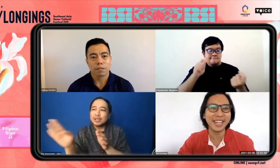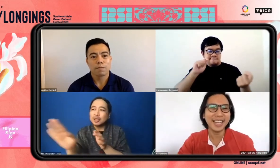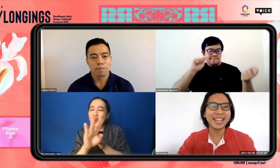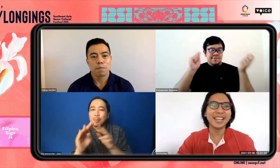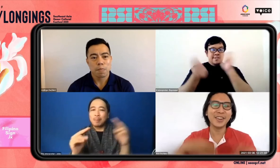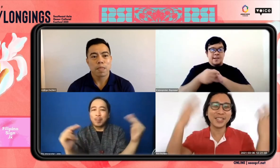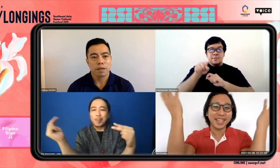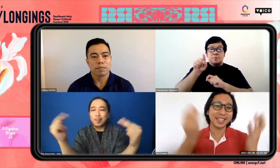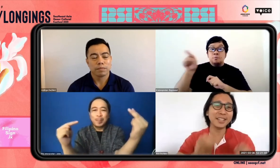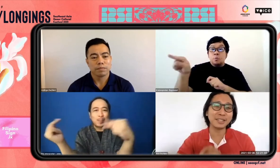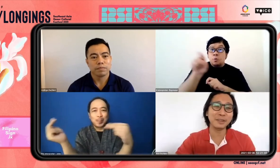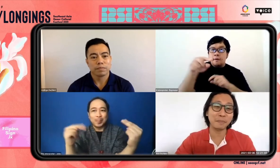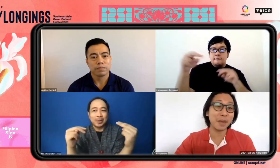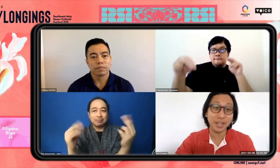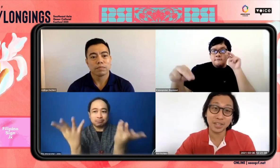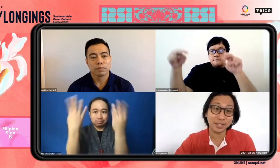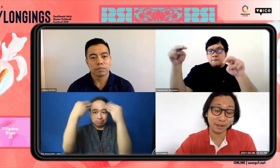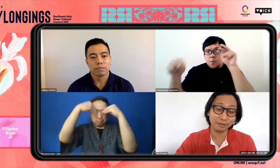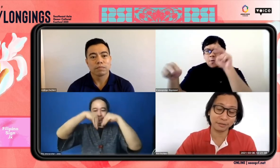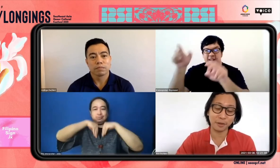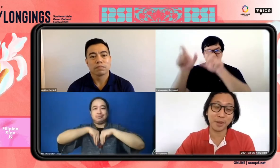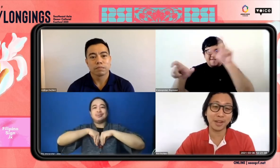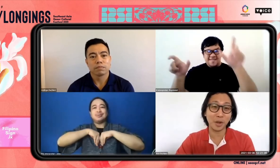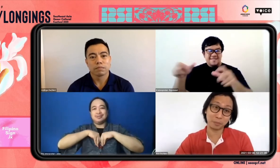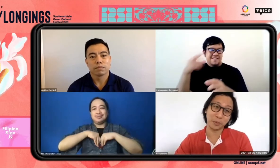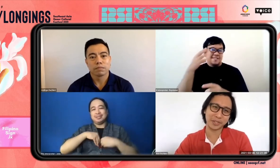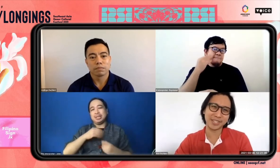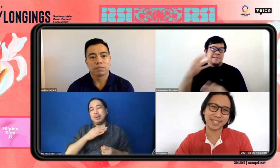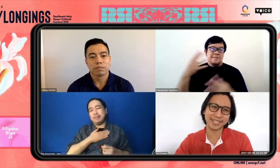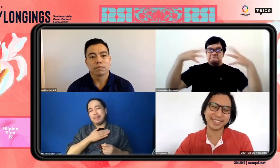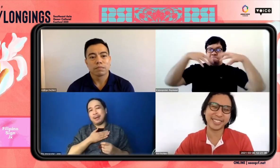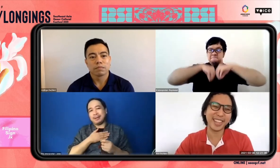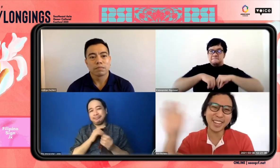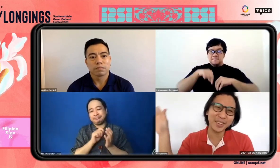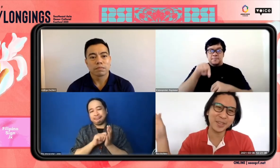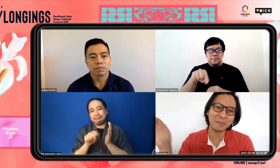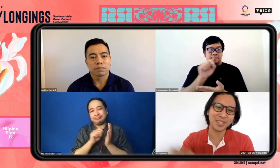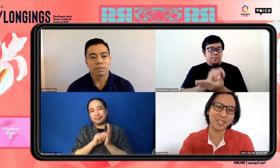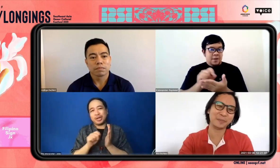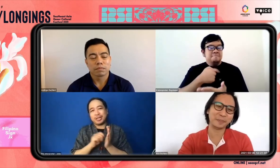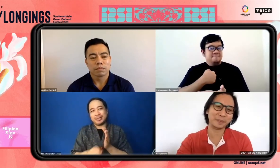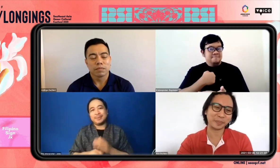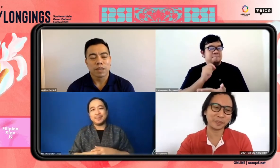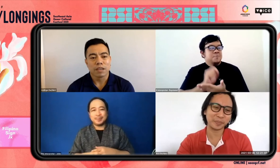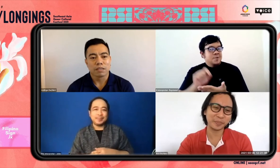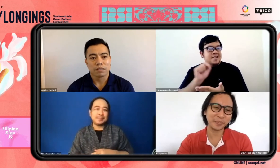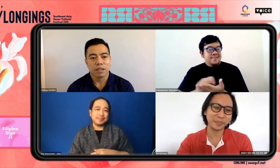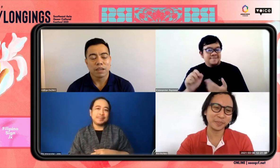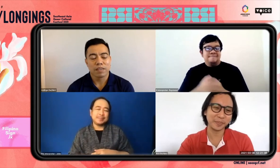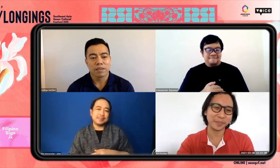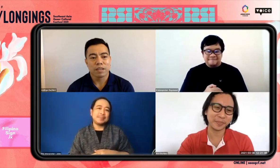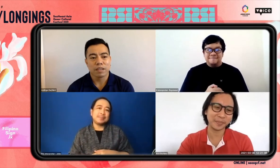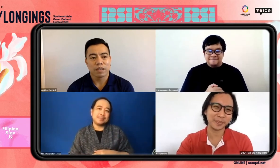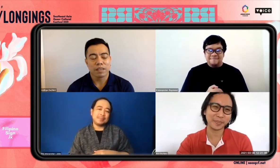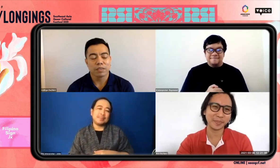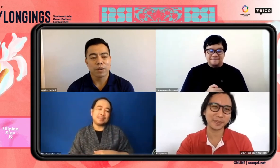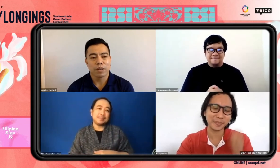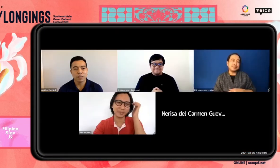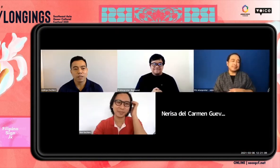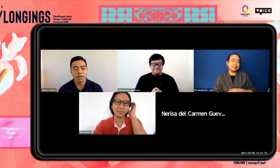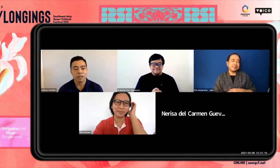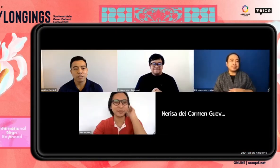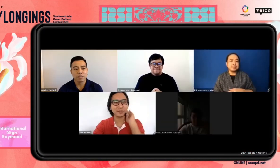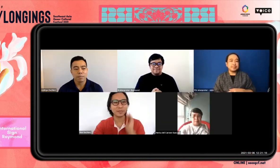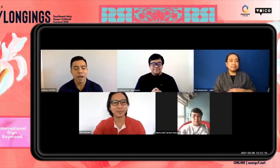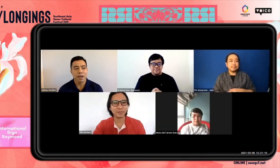somehow, you know, sunk into the pages of my notebooks. Thank you so much. Yeah. It's good. It's good to know